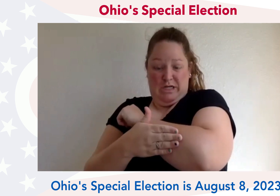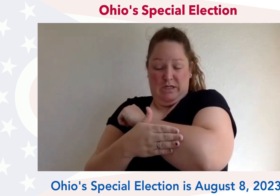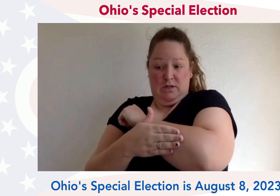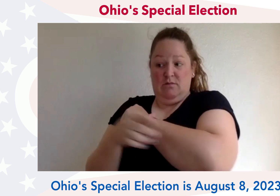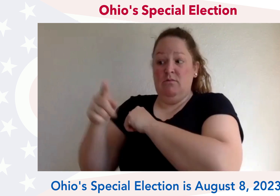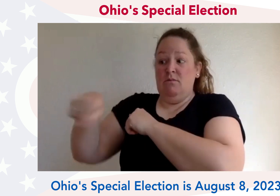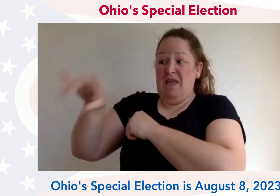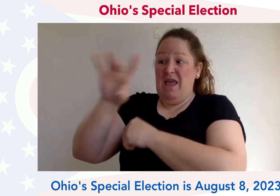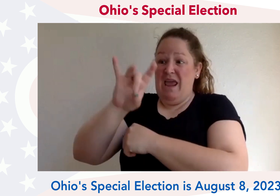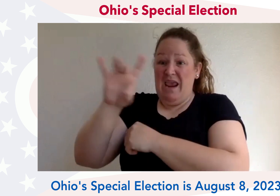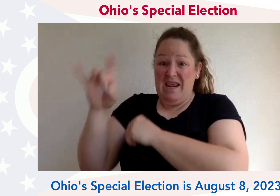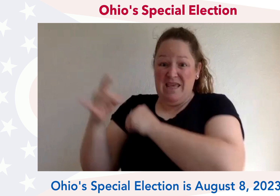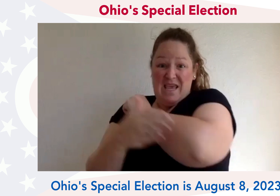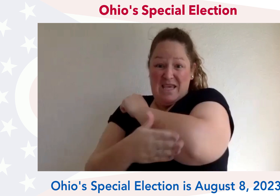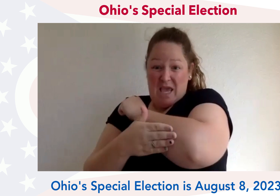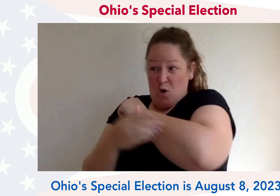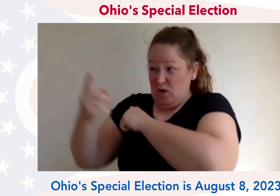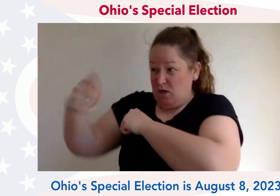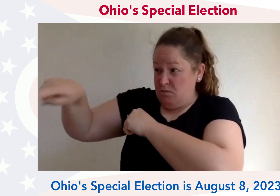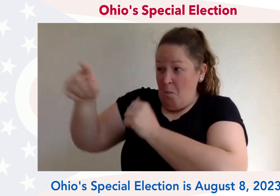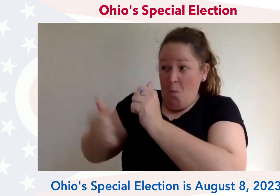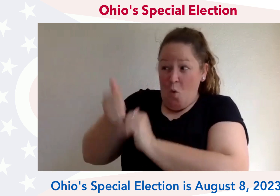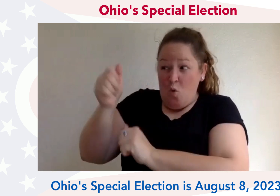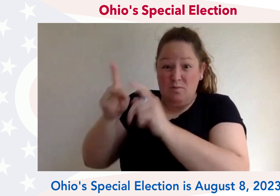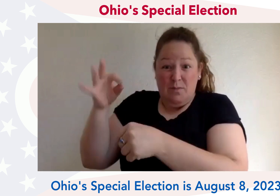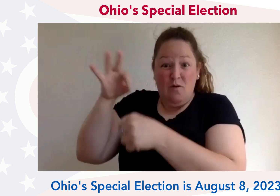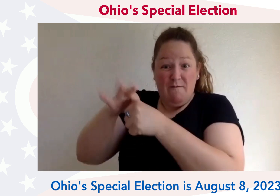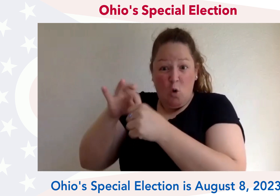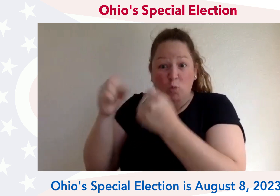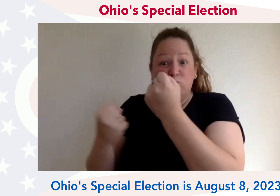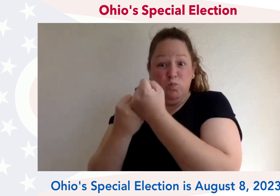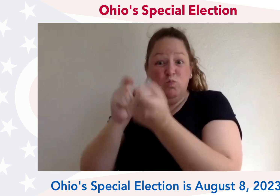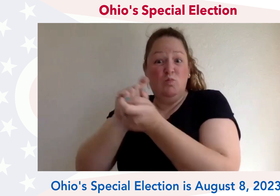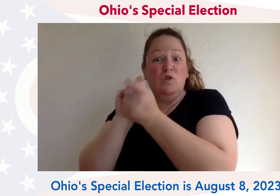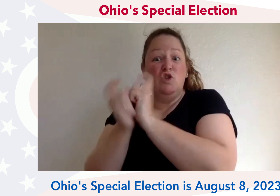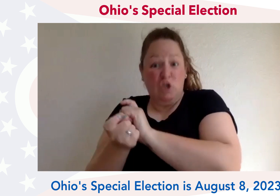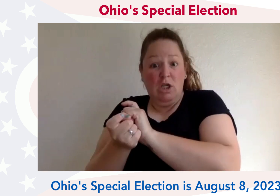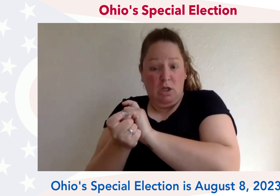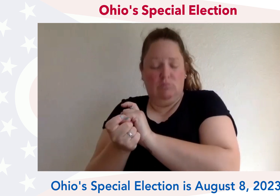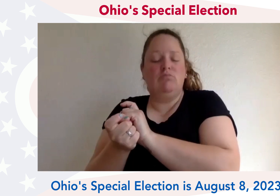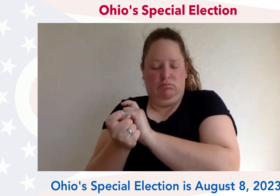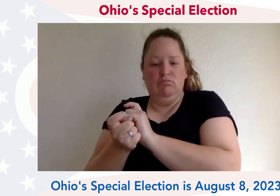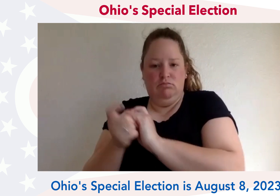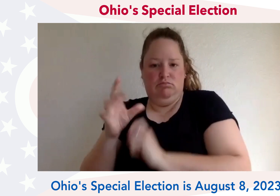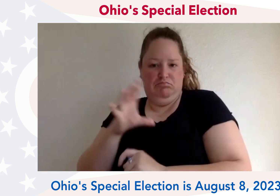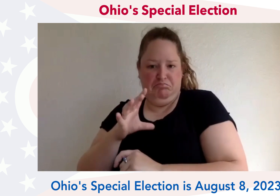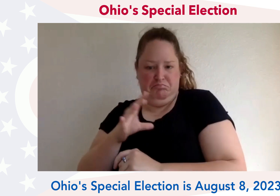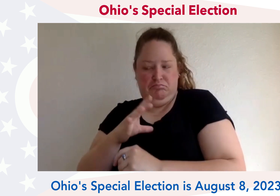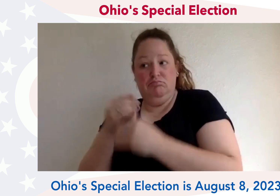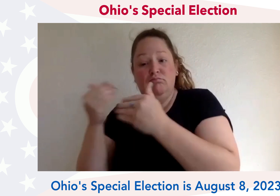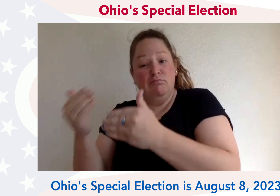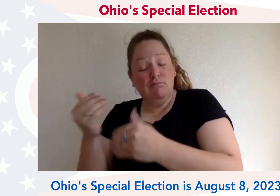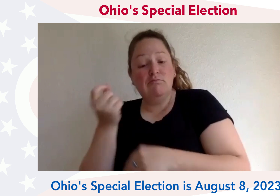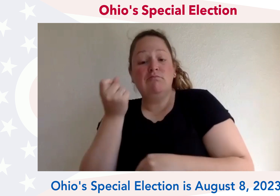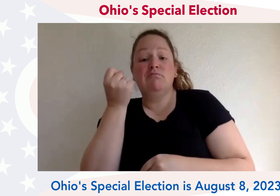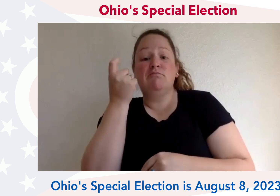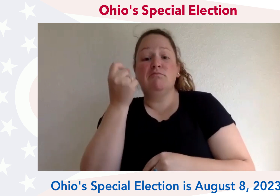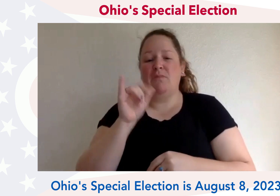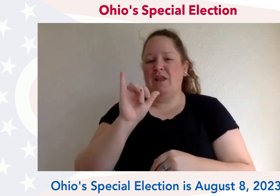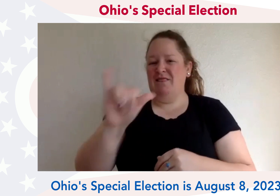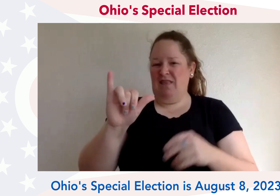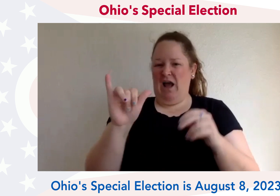to 88 counties. So people in 88 counties would have to sign a petition in order